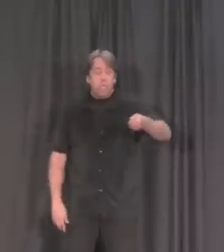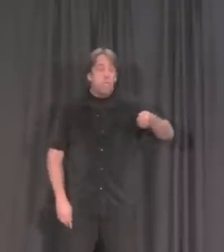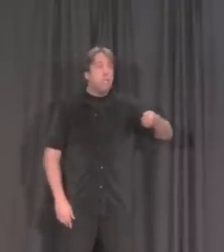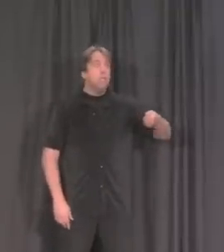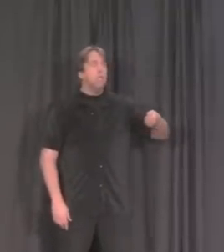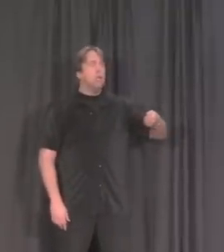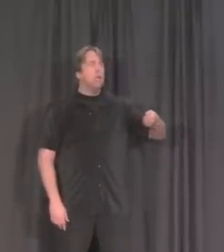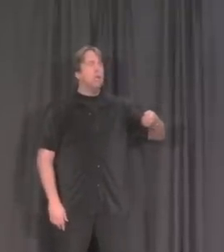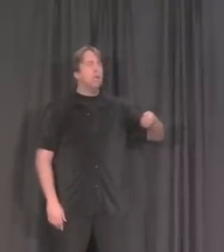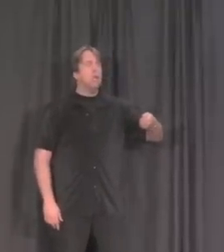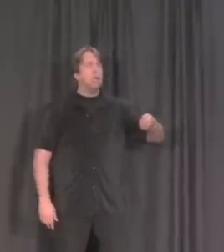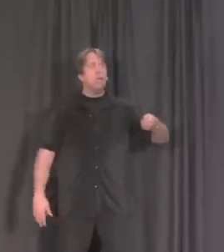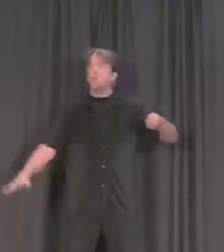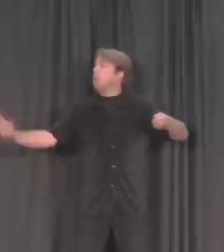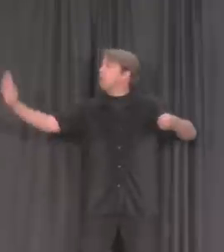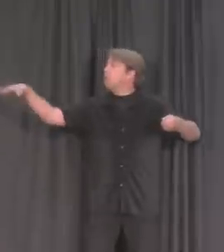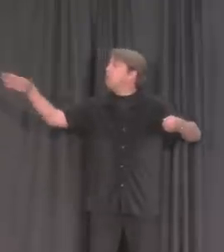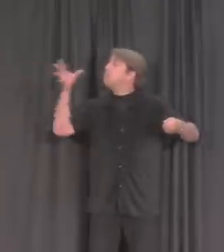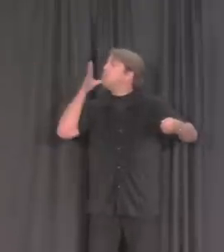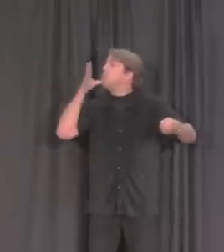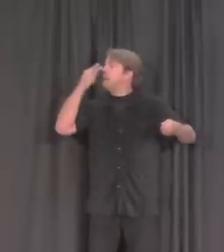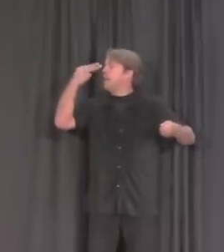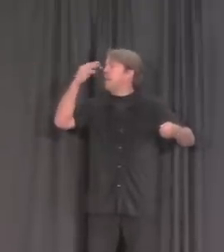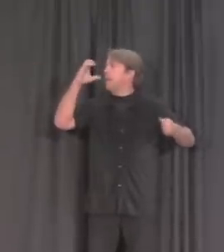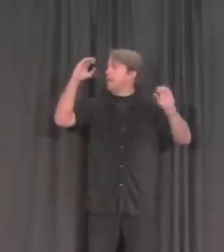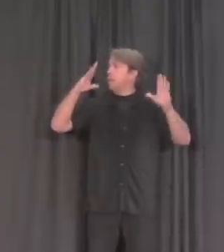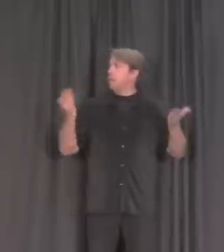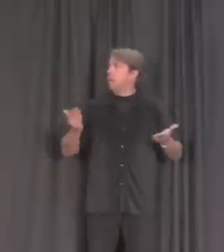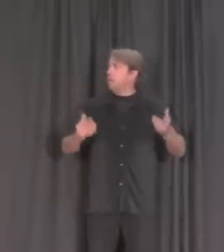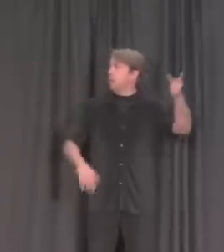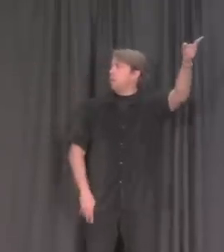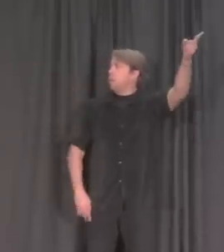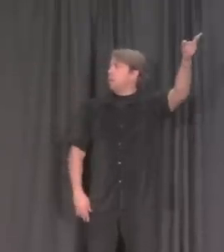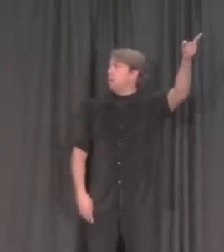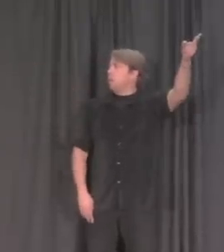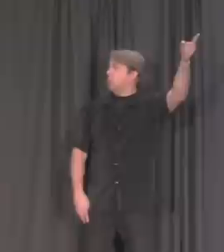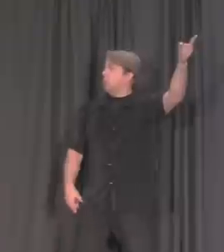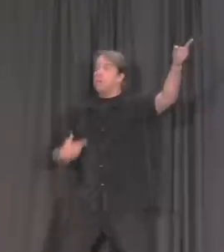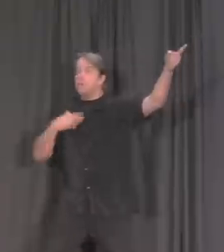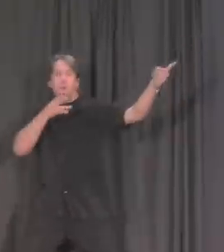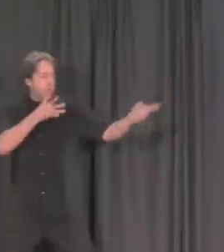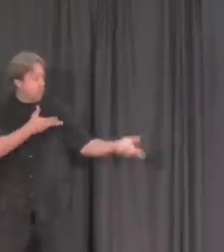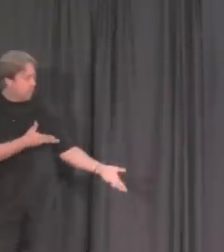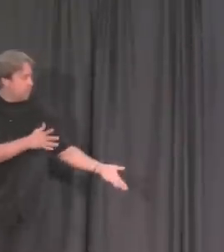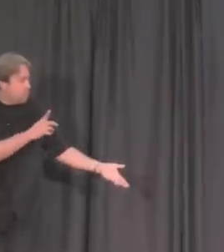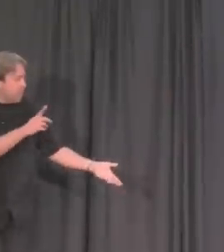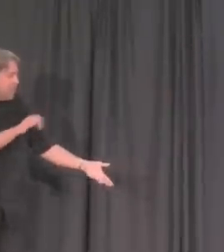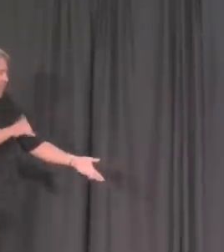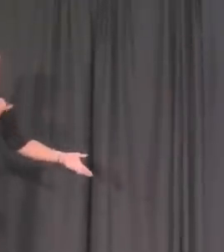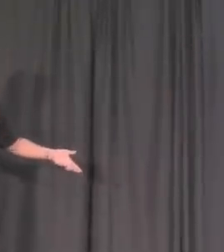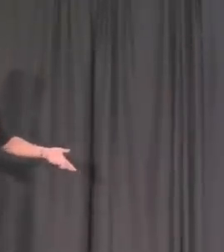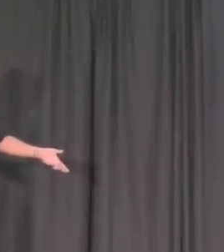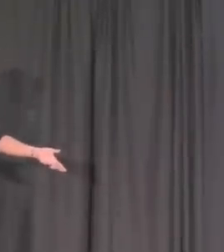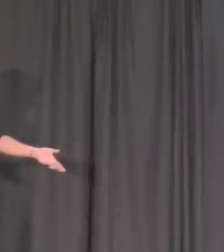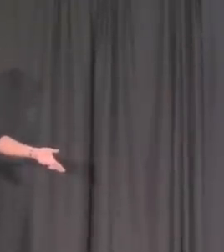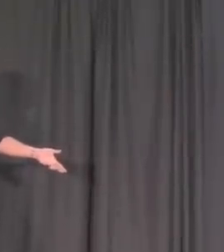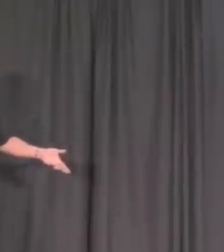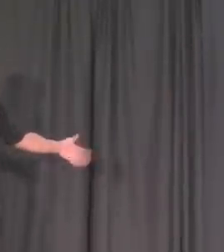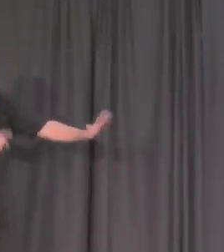My mother answered, or I answered the door. I said, Mom, the HC teacher's here. My mom was like, that's not polite, Keith.